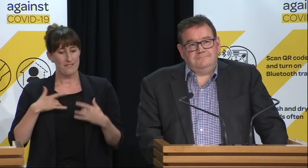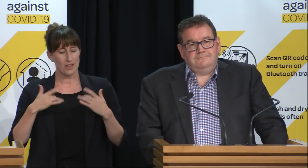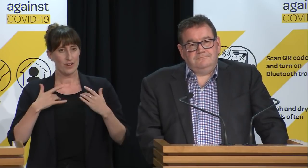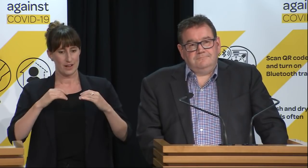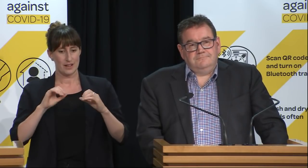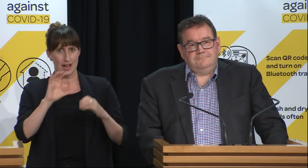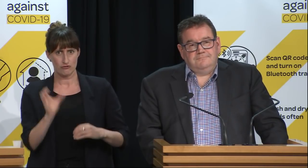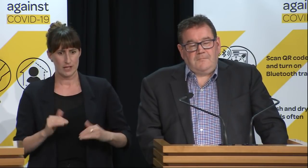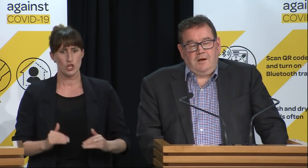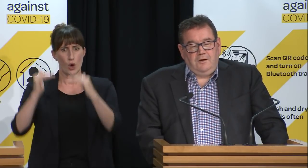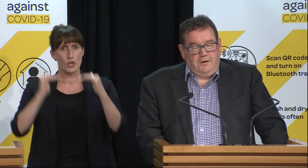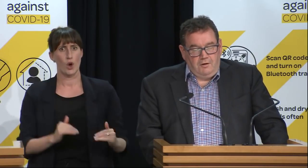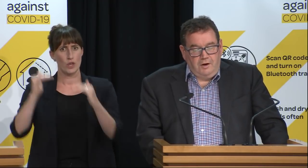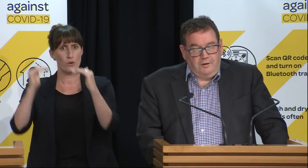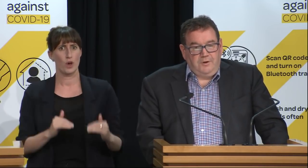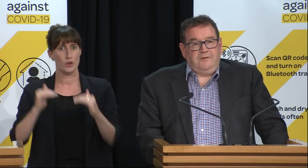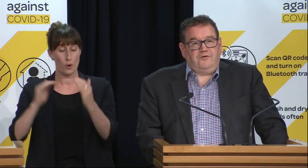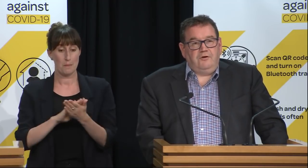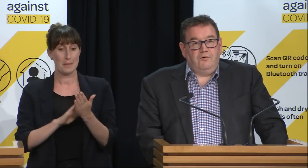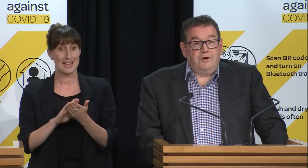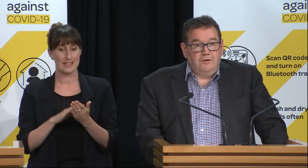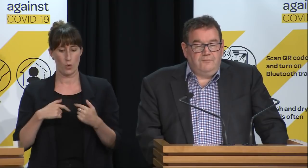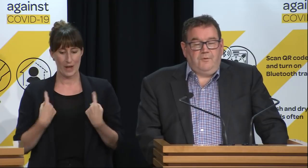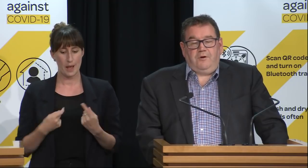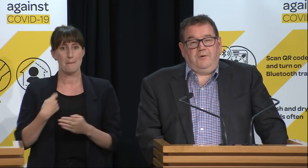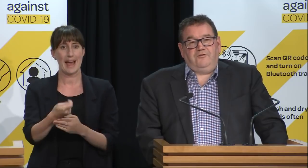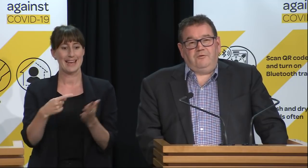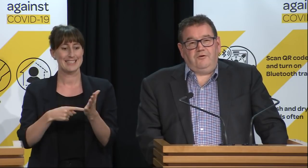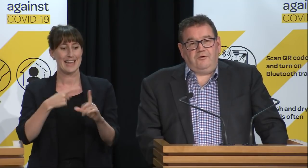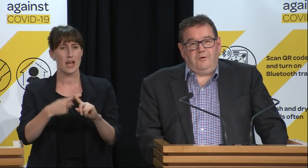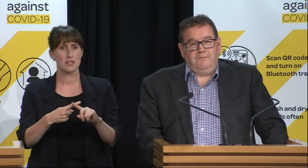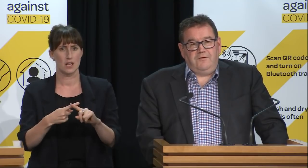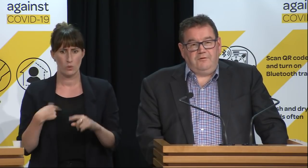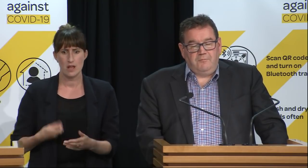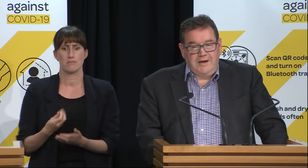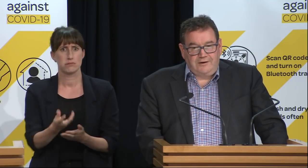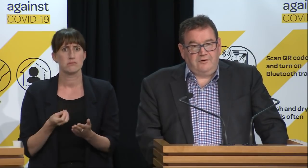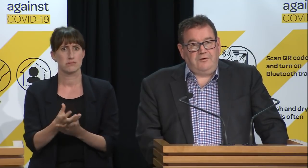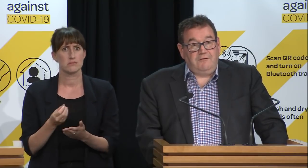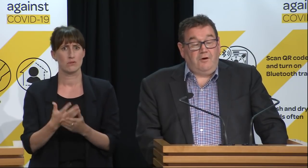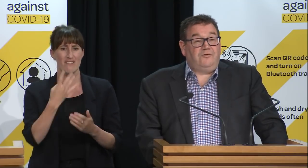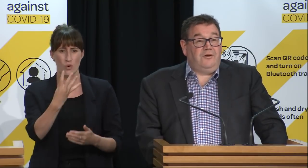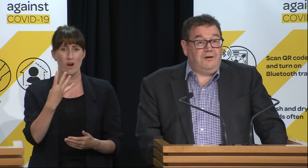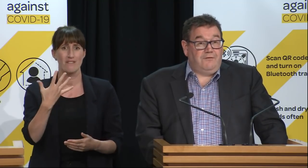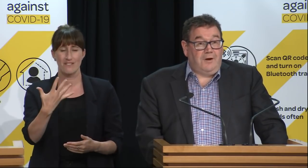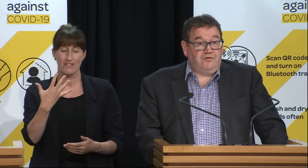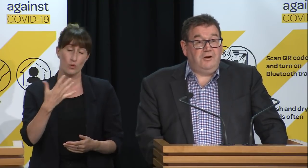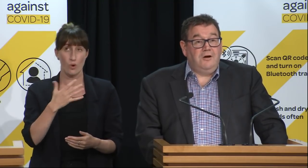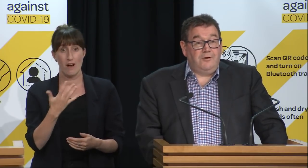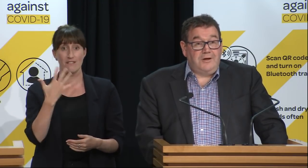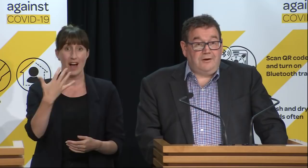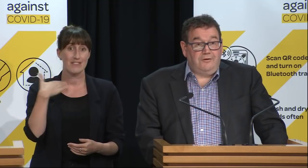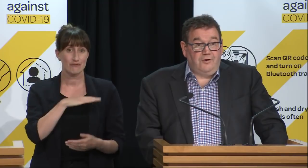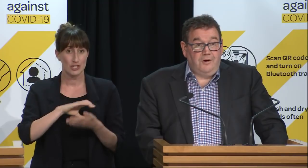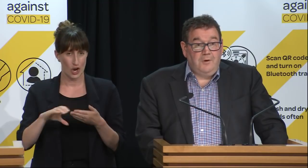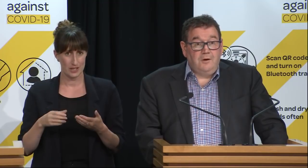the taxpayer upwards of $500 million? No, I don't believe so. You've already heard from the Prime Minister and Dr. Bloomfield that we acted on the advice and the information